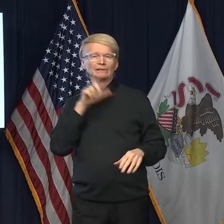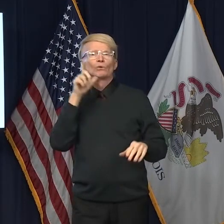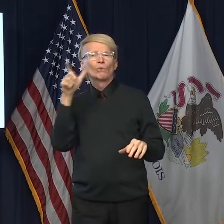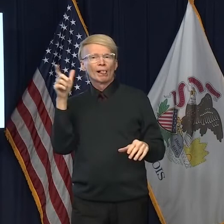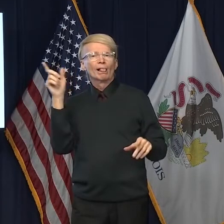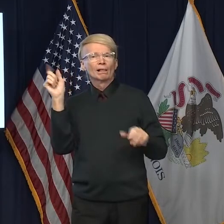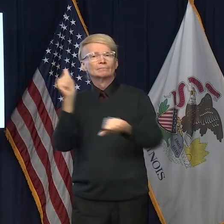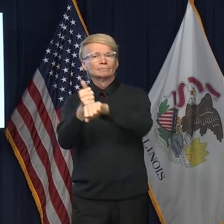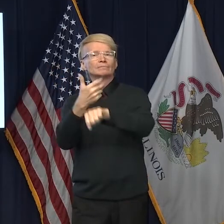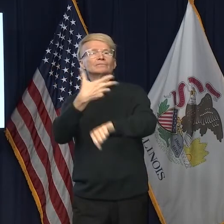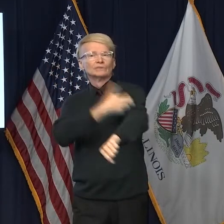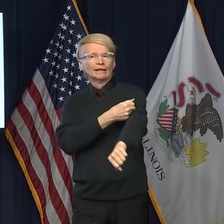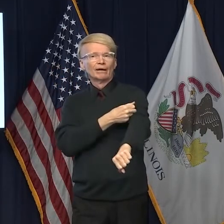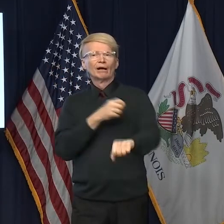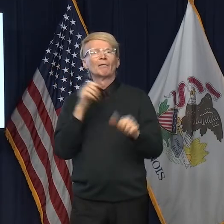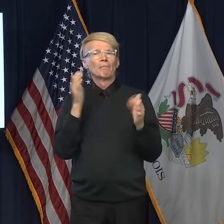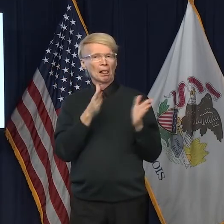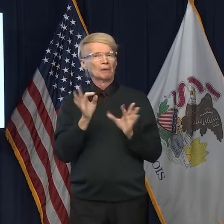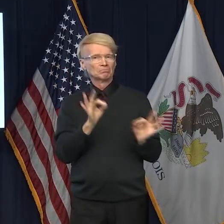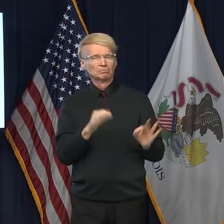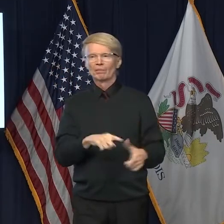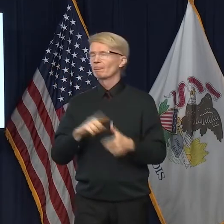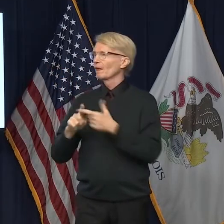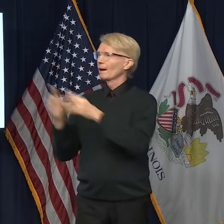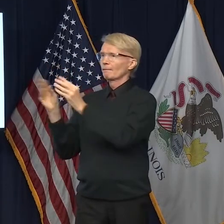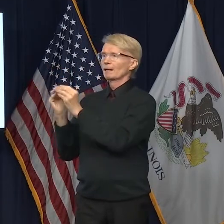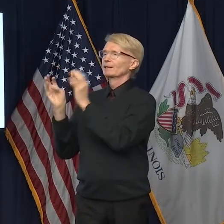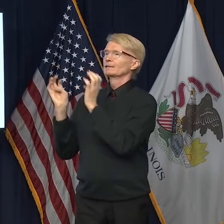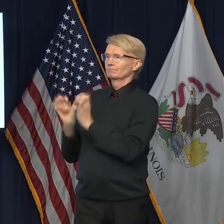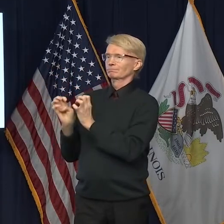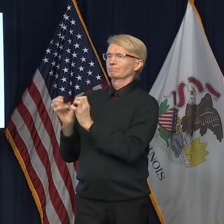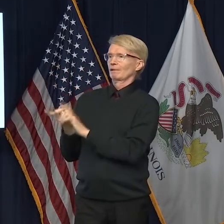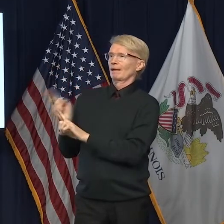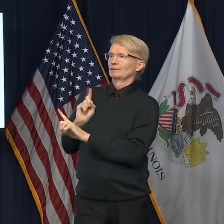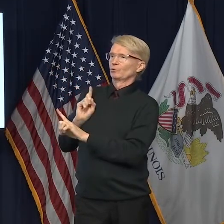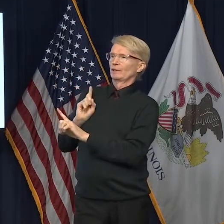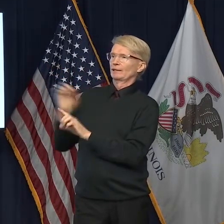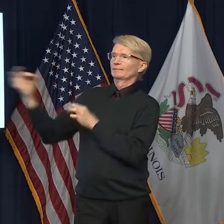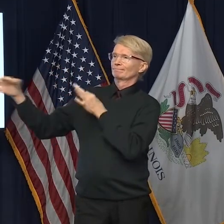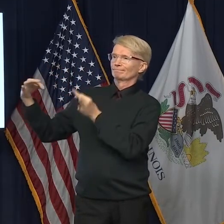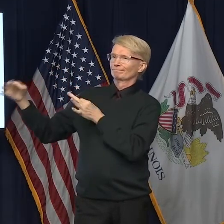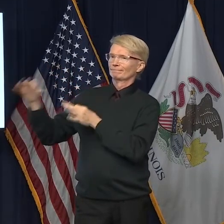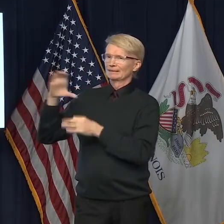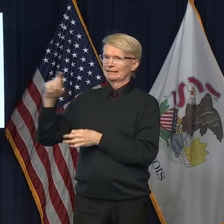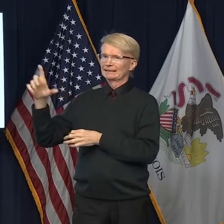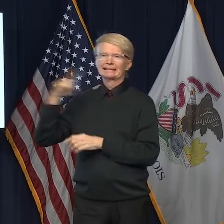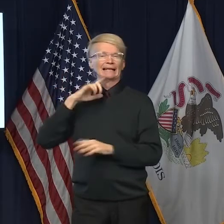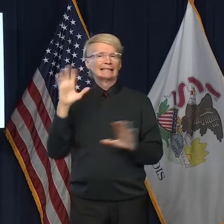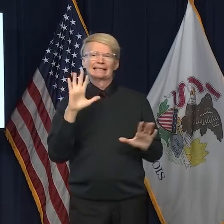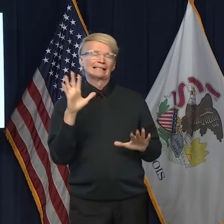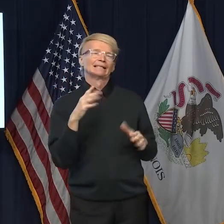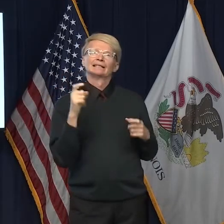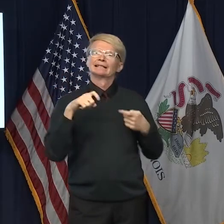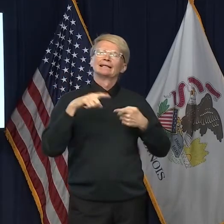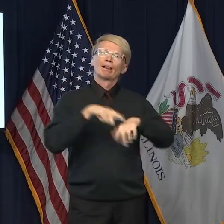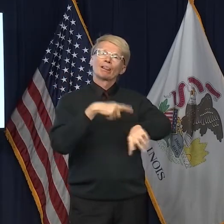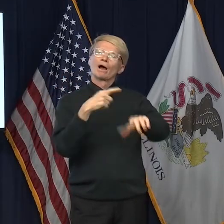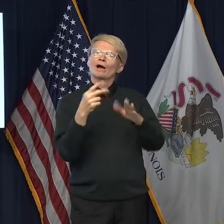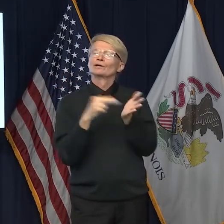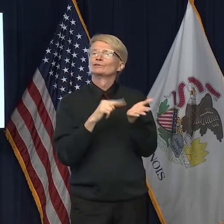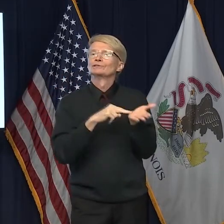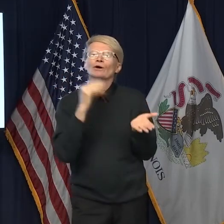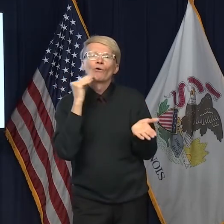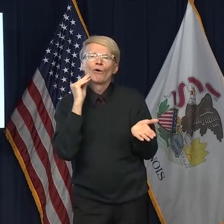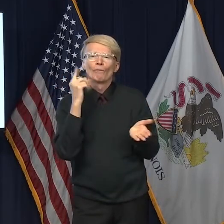place, and then we found out at the meeting that happened last week that actually we're going to do long-term care and put them